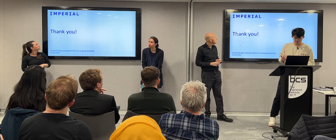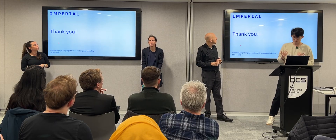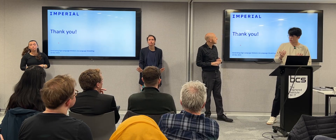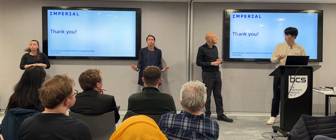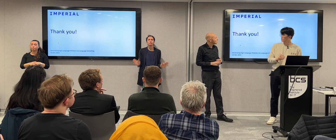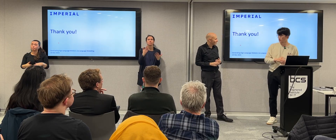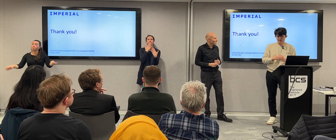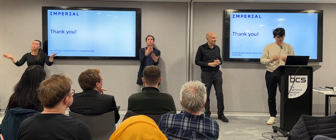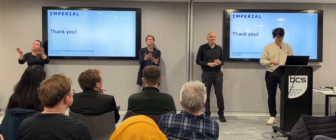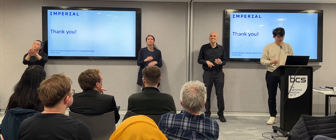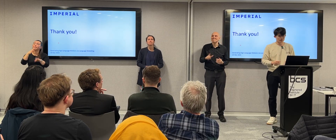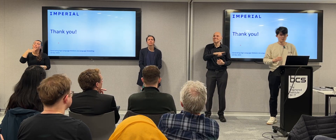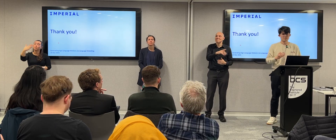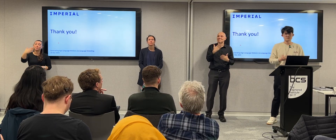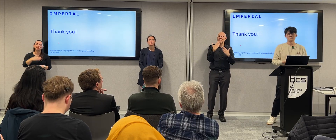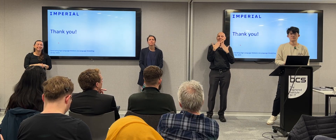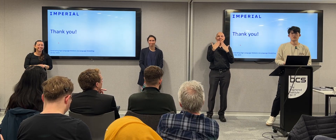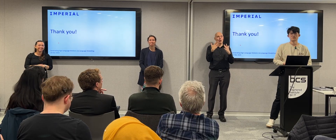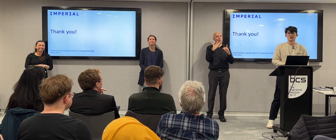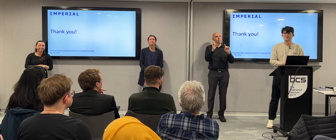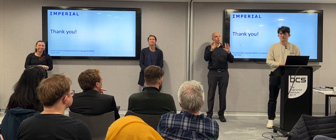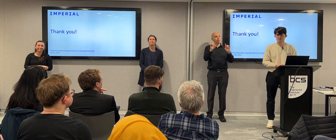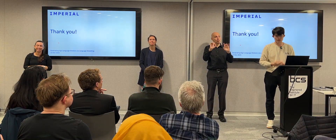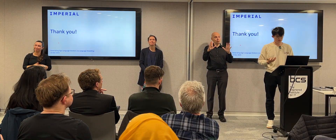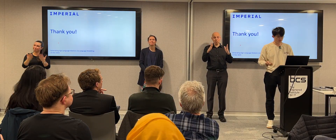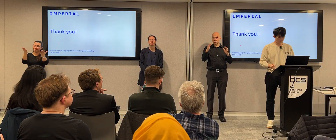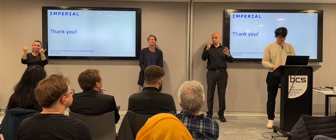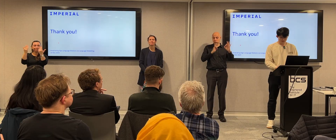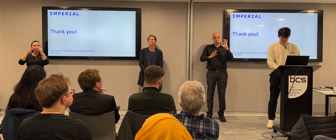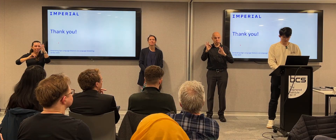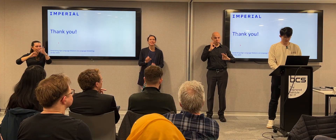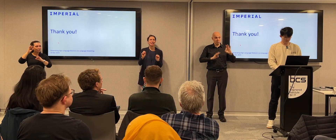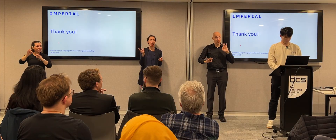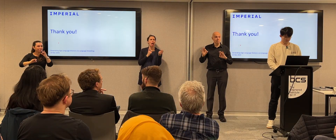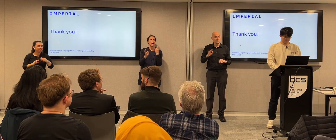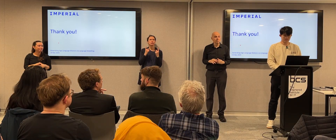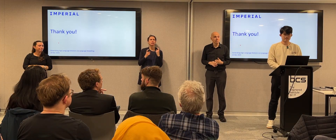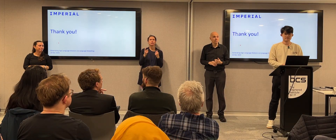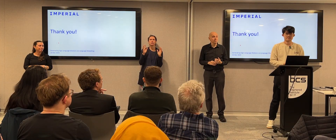Okay, so thank you for listening. Please feel free to ask me any questions.